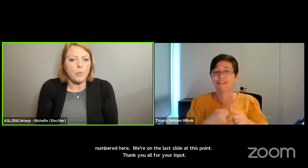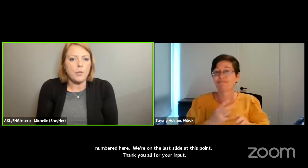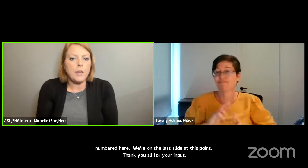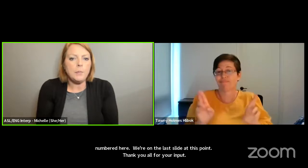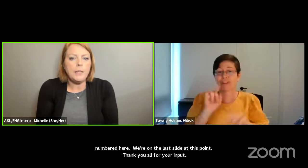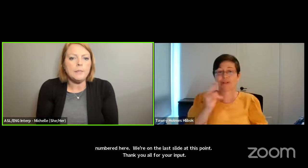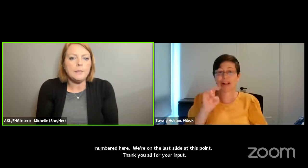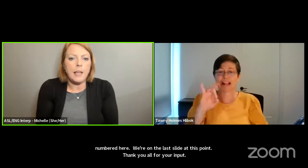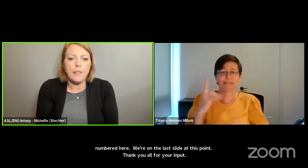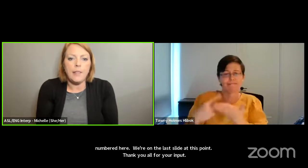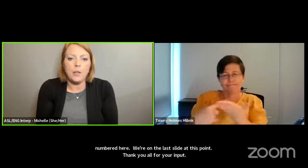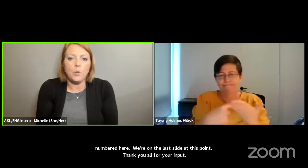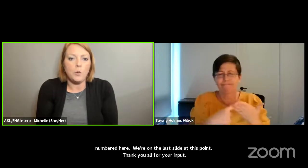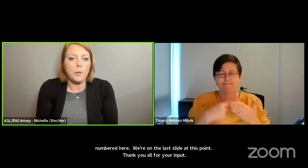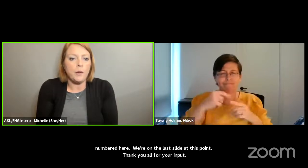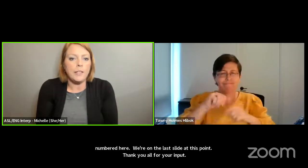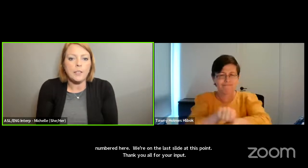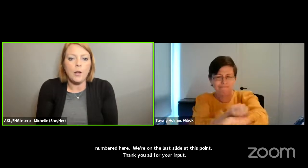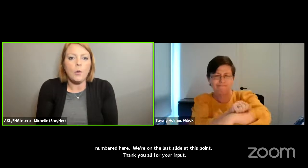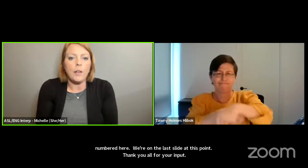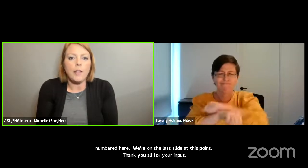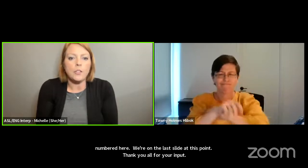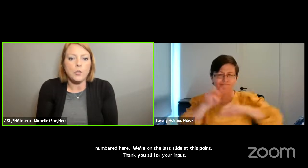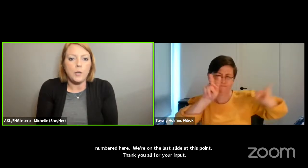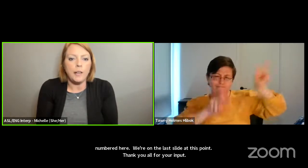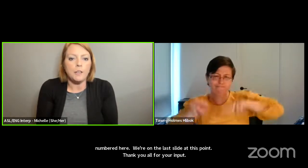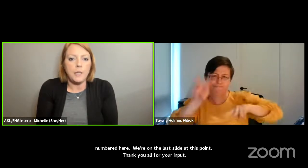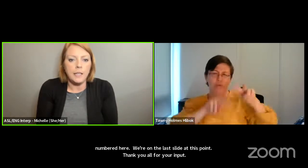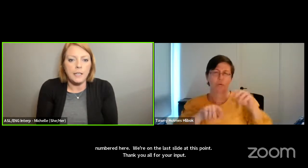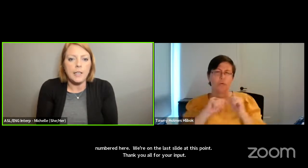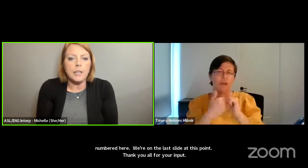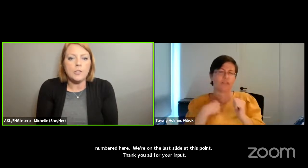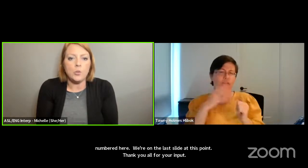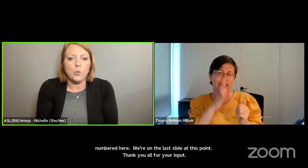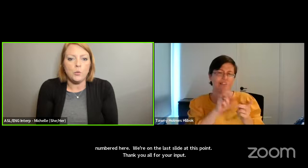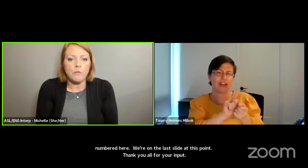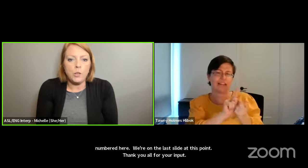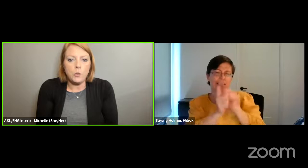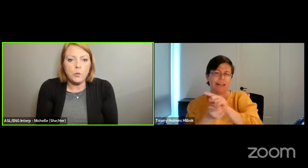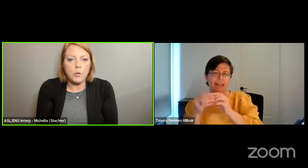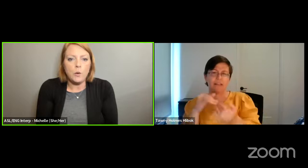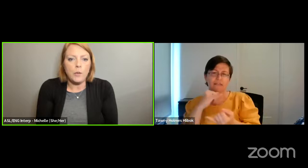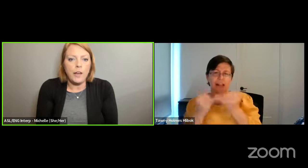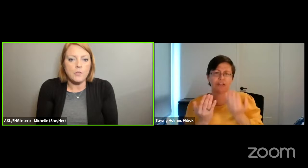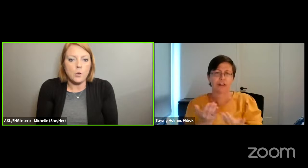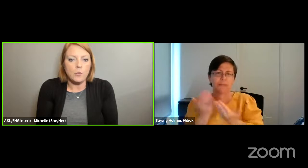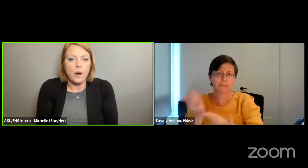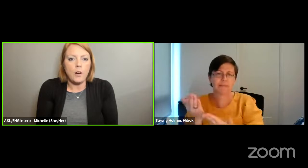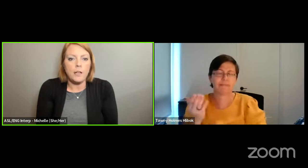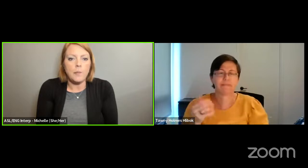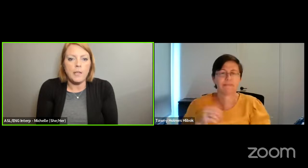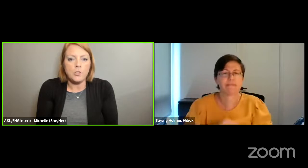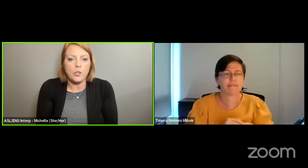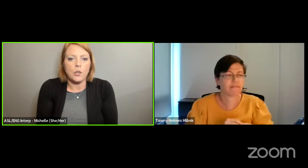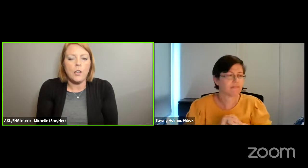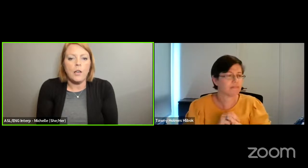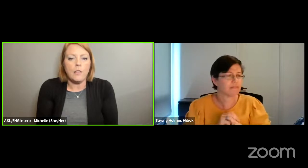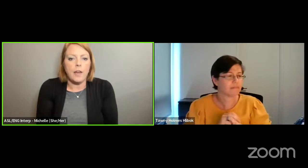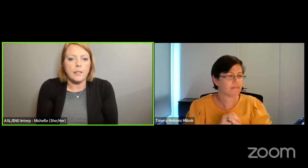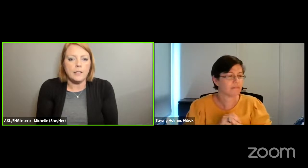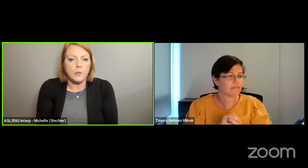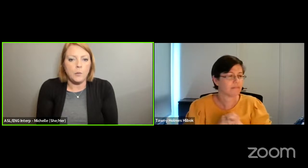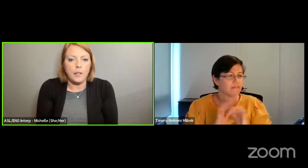up your report template, and then we'll be ready to go at that June 8th meeting to review what we have so far and make